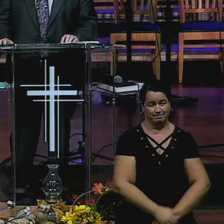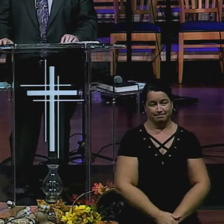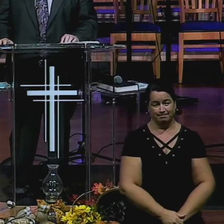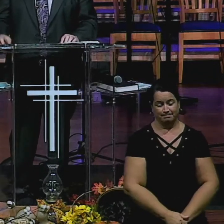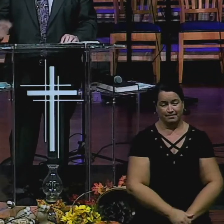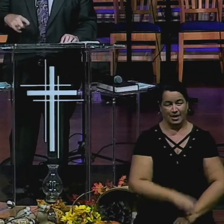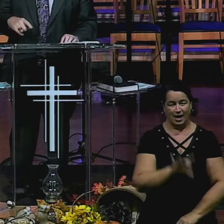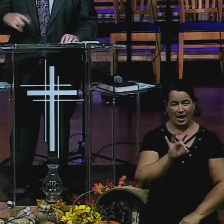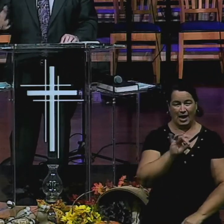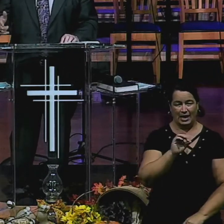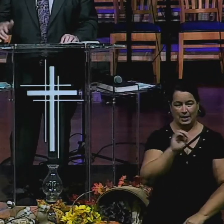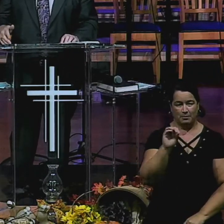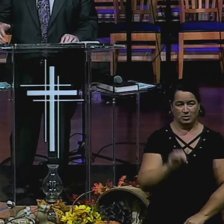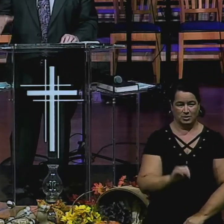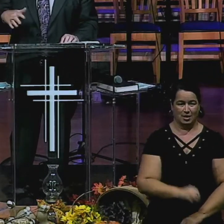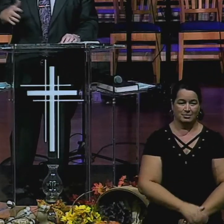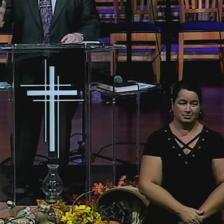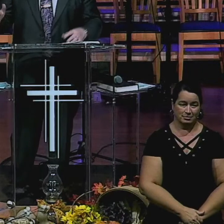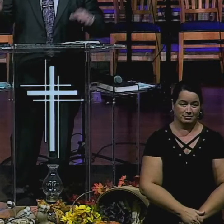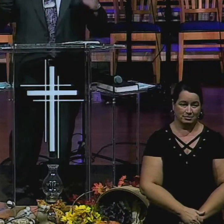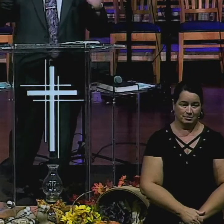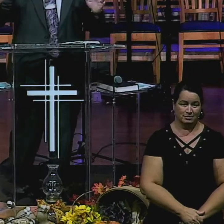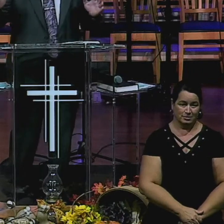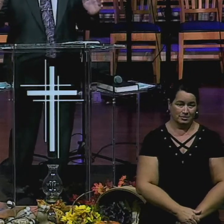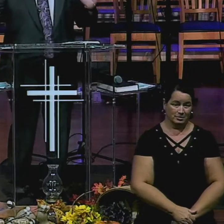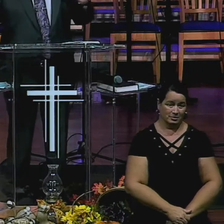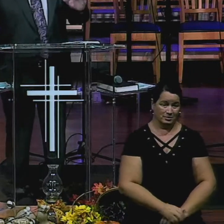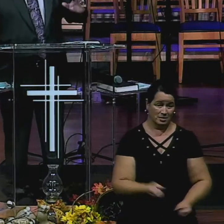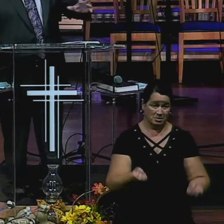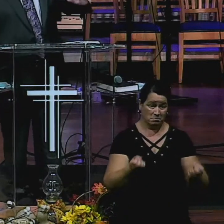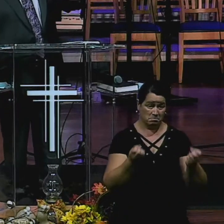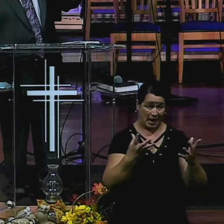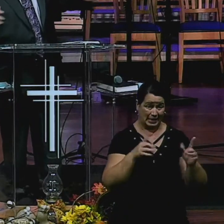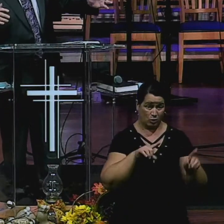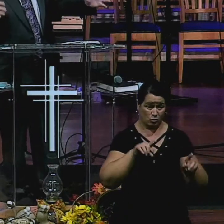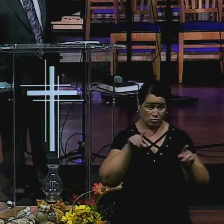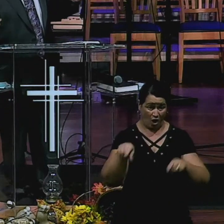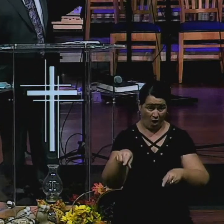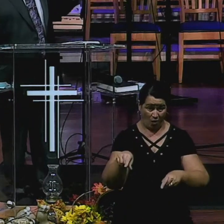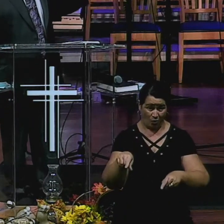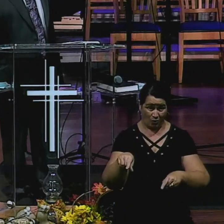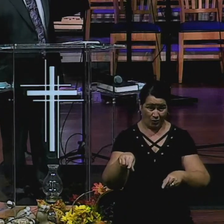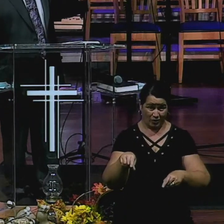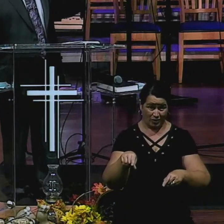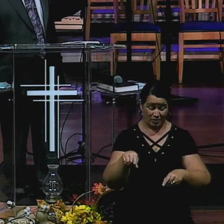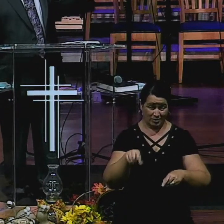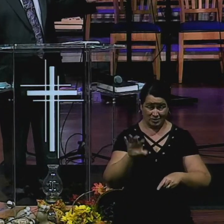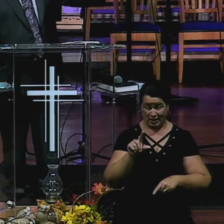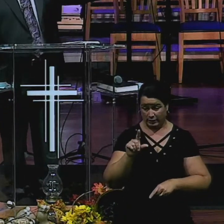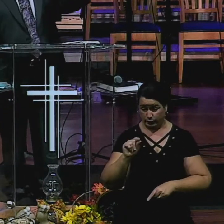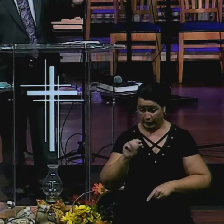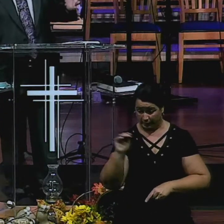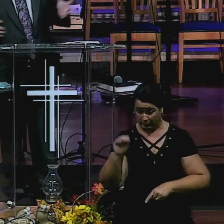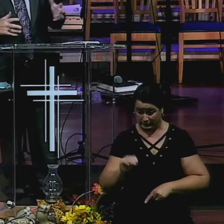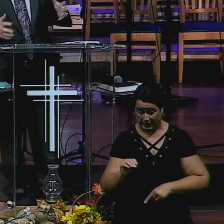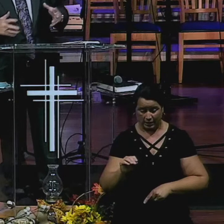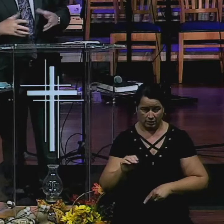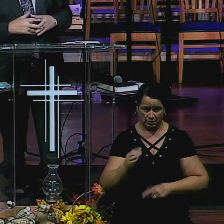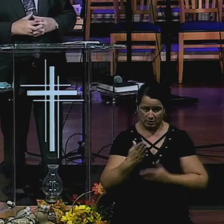worship. And many of those who are going to a bum house of worship. I'm just saying. But there are lots of good ones that preach the gospel. Amen? I